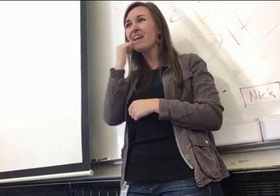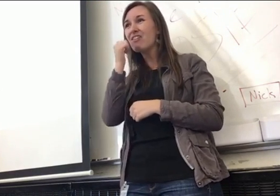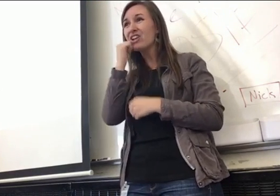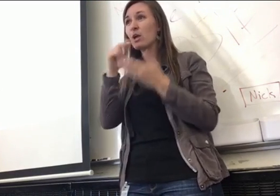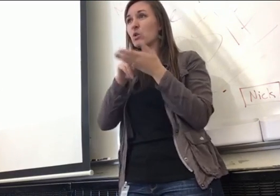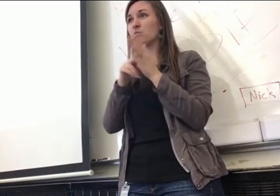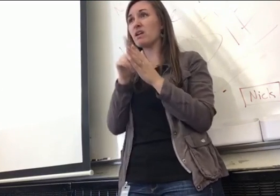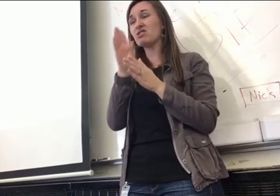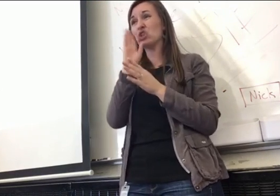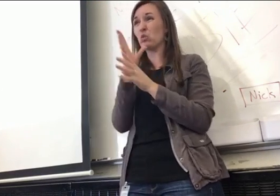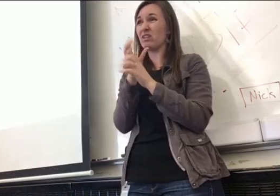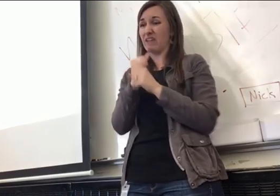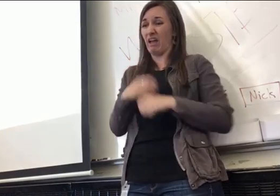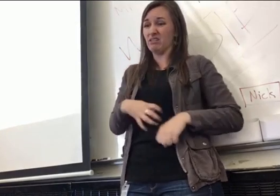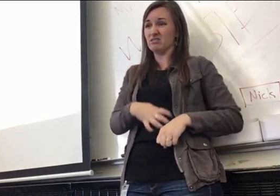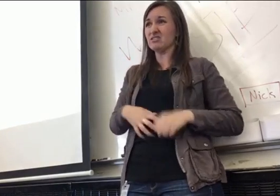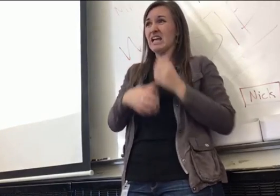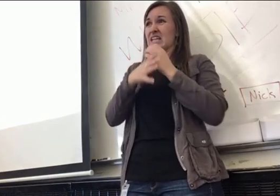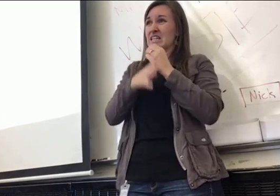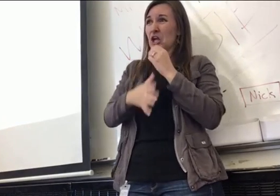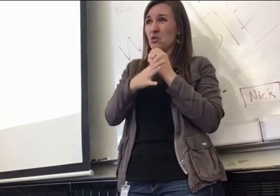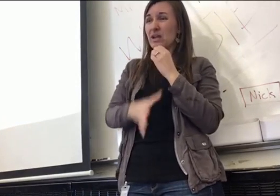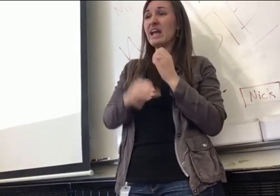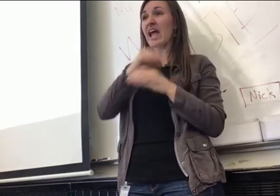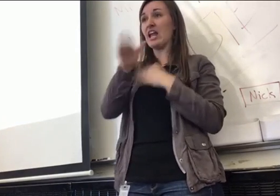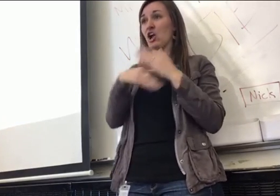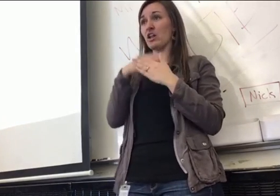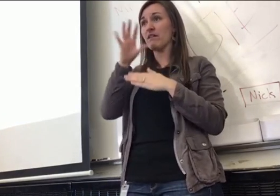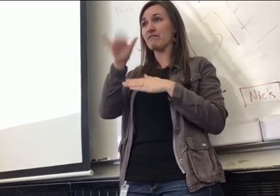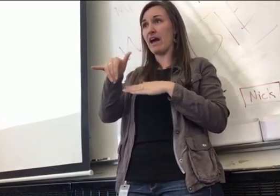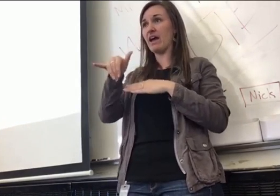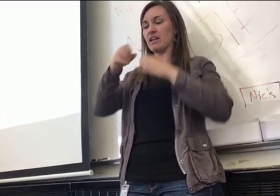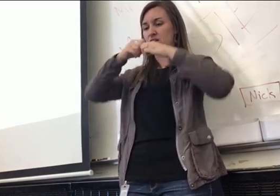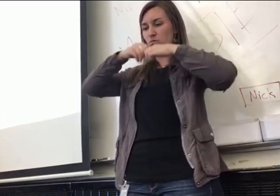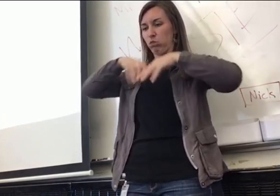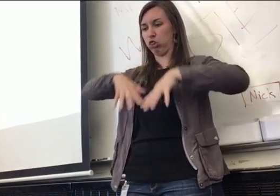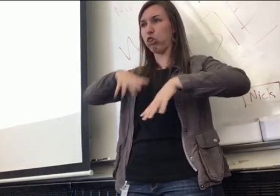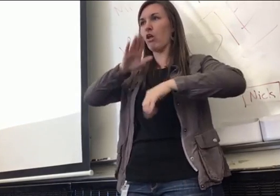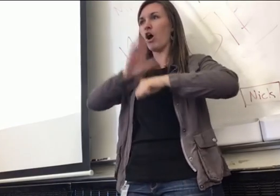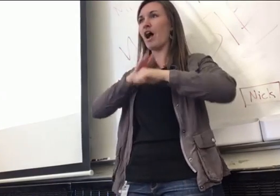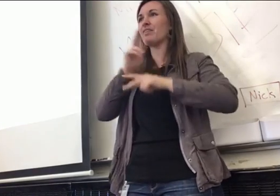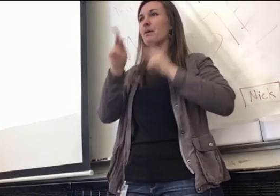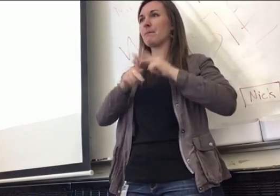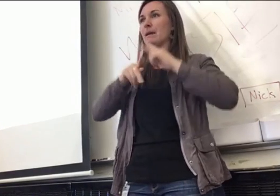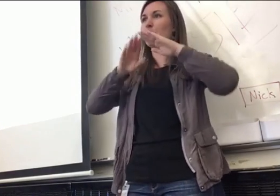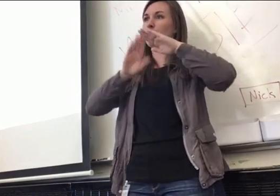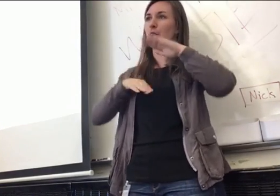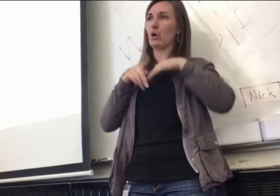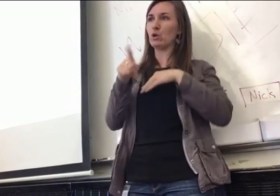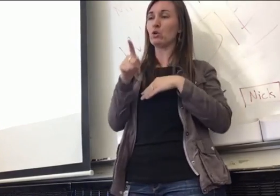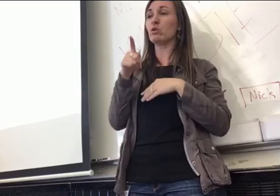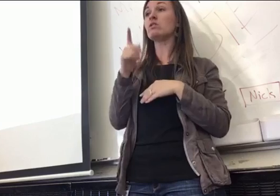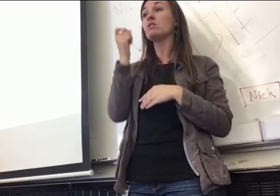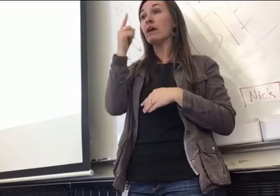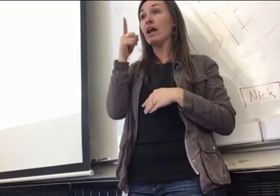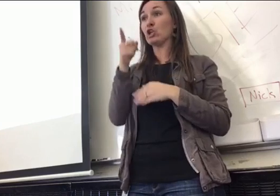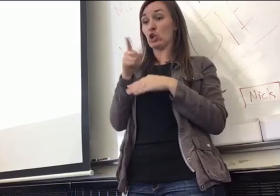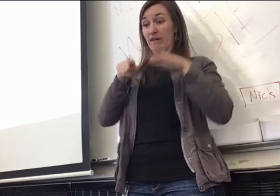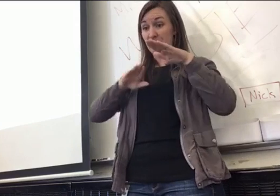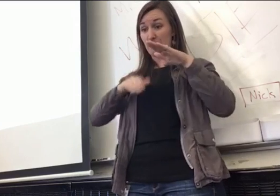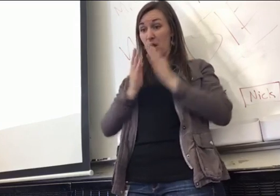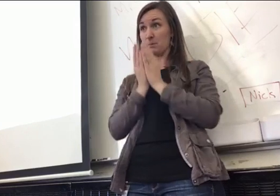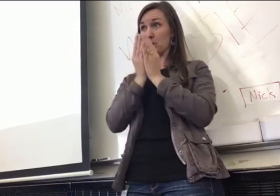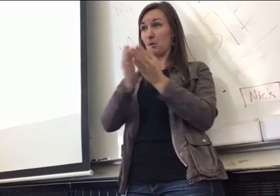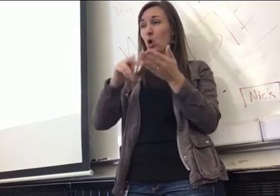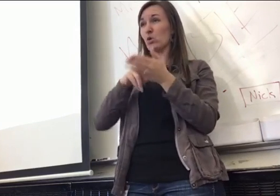is seeping onto the people below you. Additionally, you also are at the bottom of a ship. You're also going to get seasick, right?